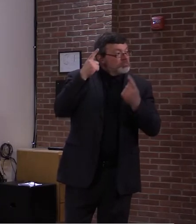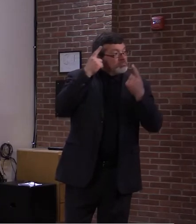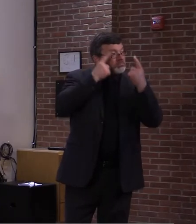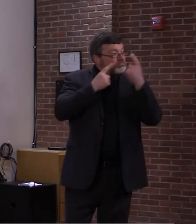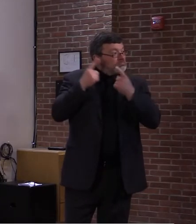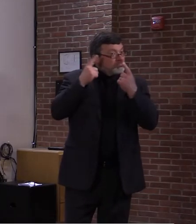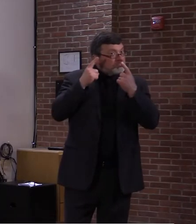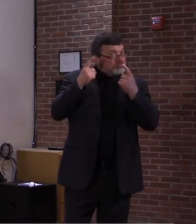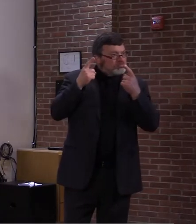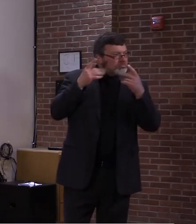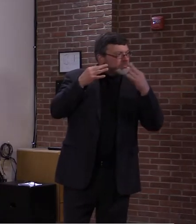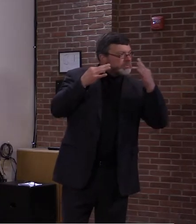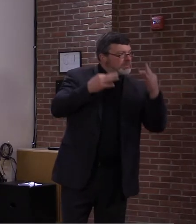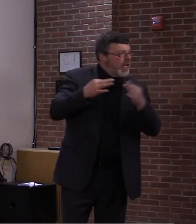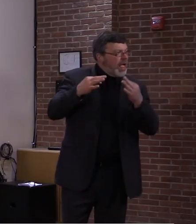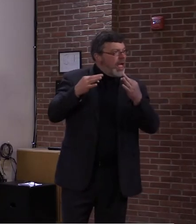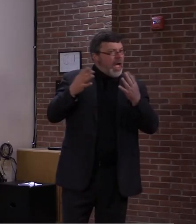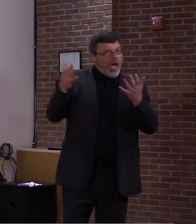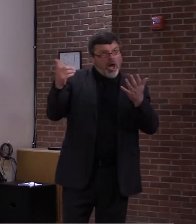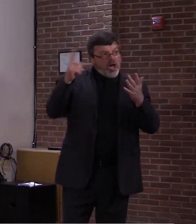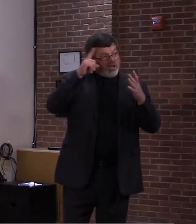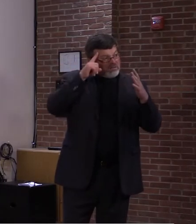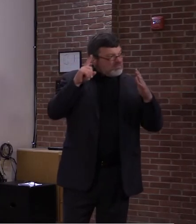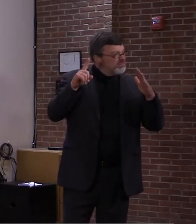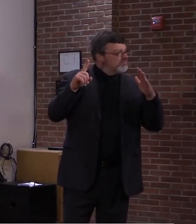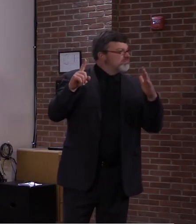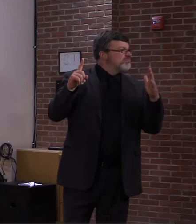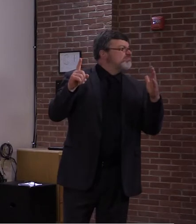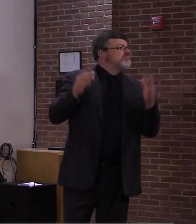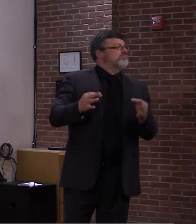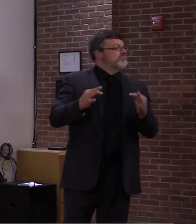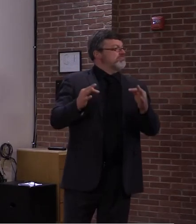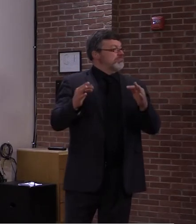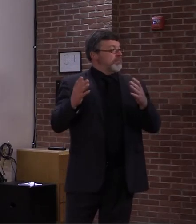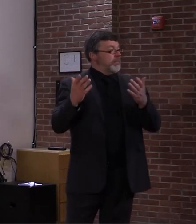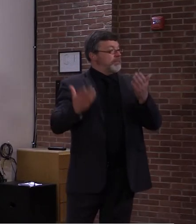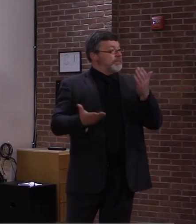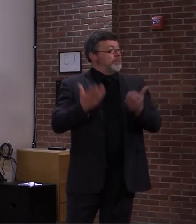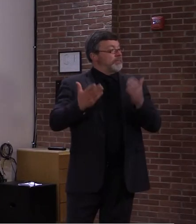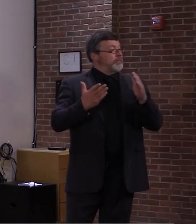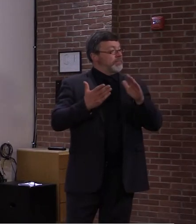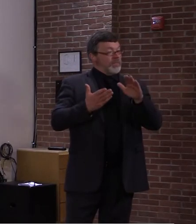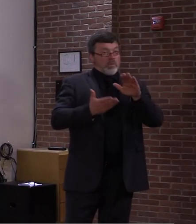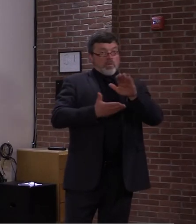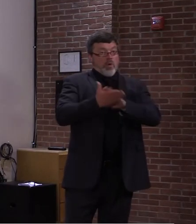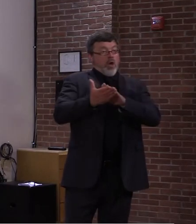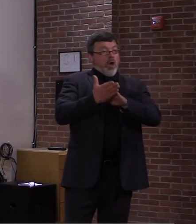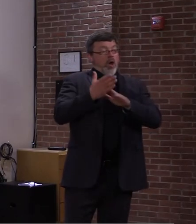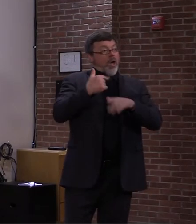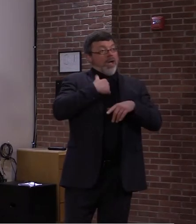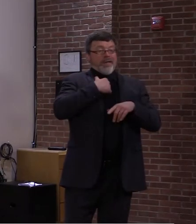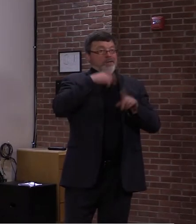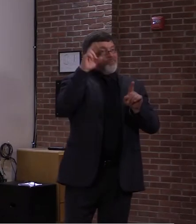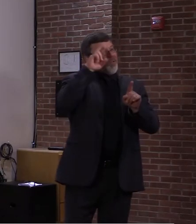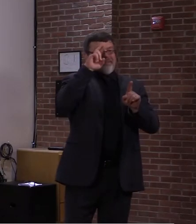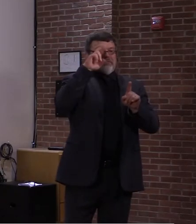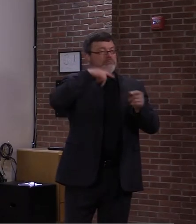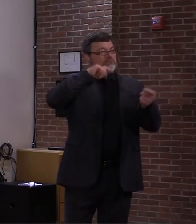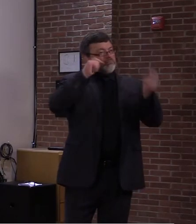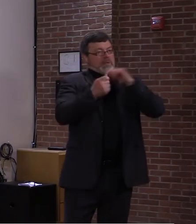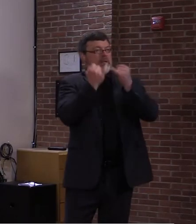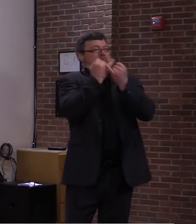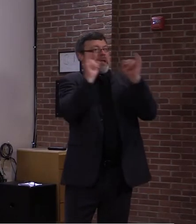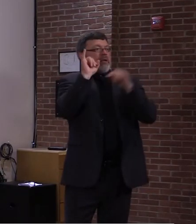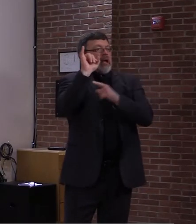you that maybe you should run as an I and not an R? I think I've been successful throughout